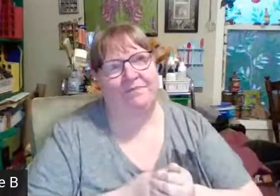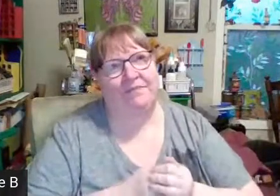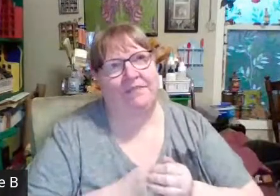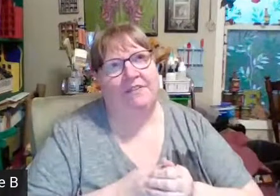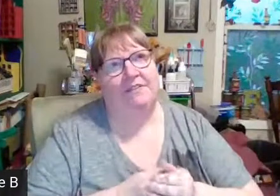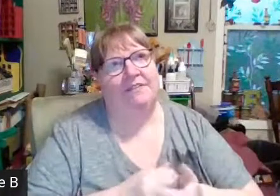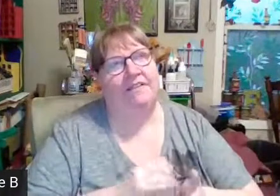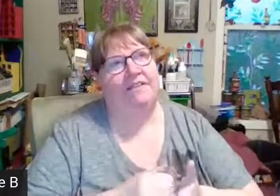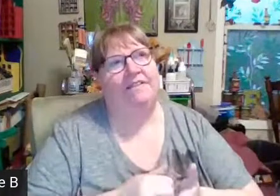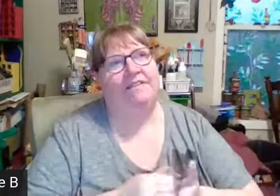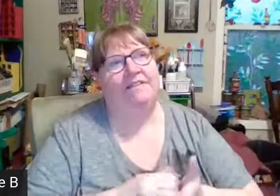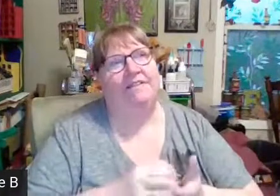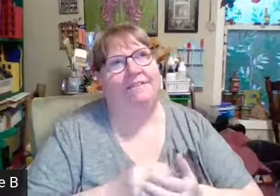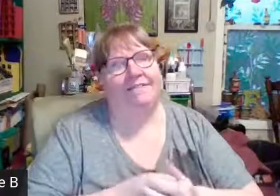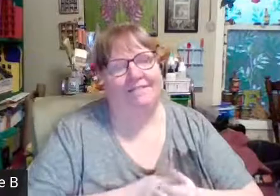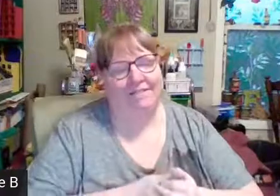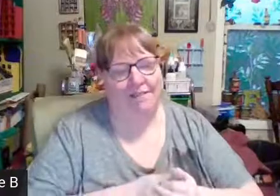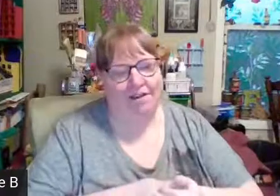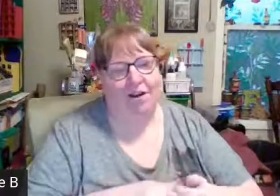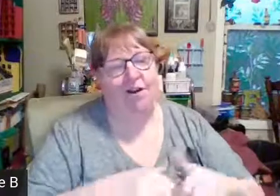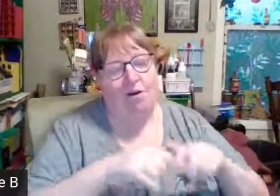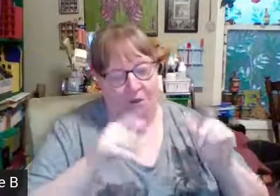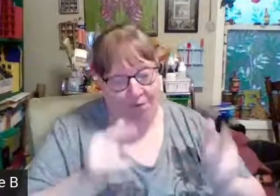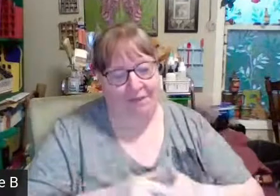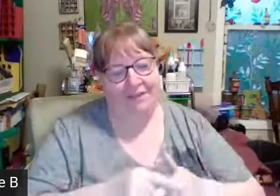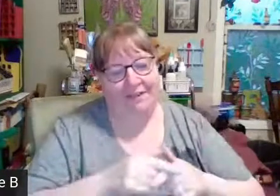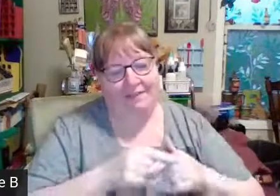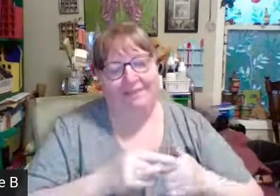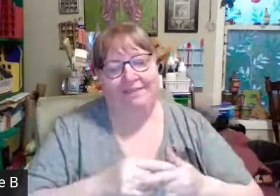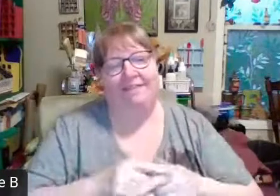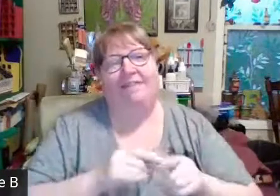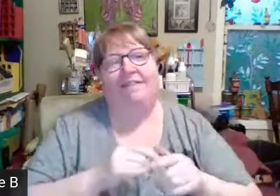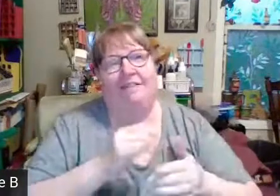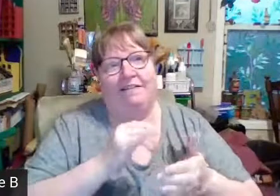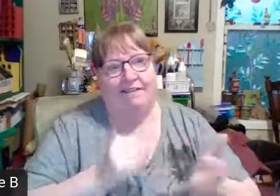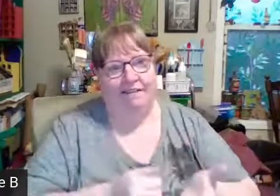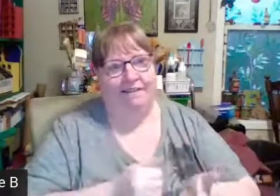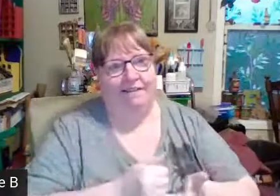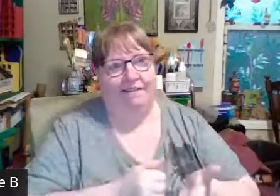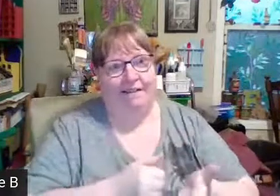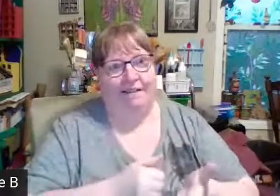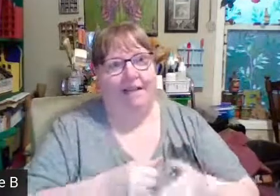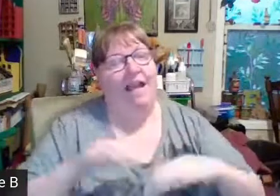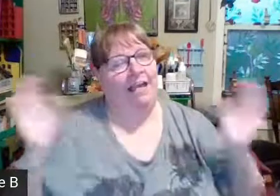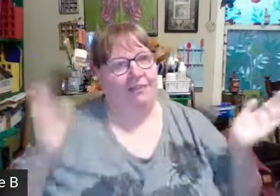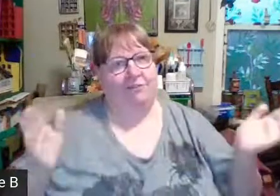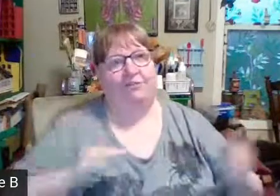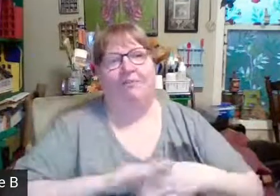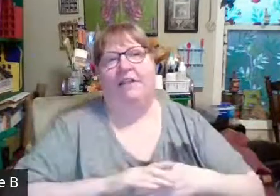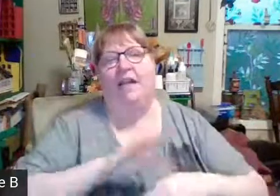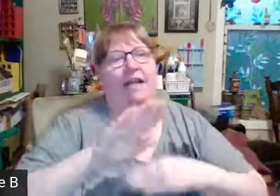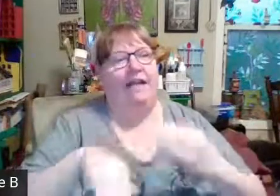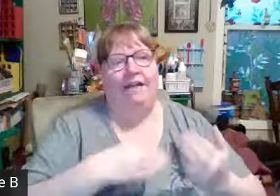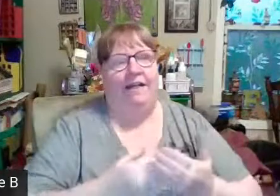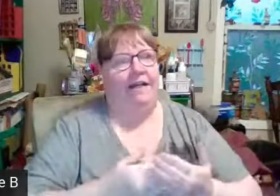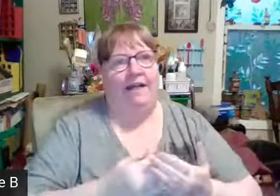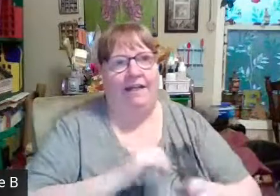It's hardest, angels, anyone. It can be someone that doesn't even know the organization exists and they need to lift me up. So that exists as